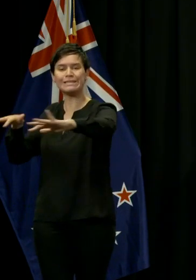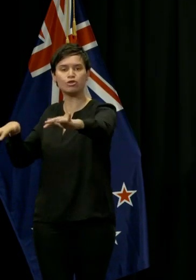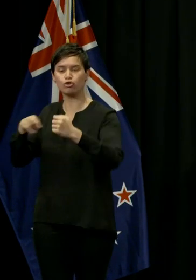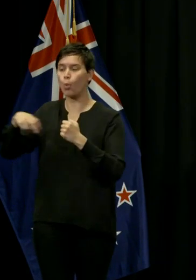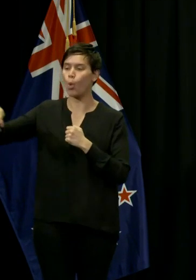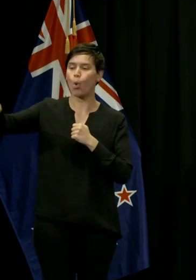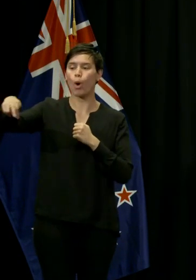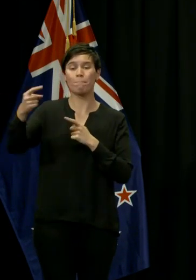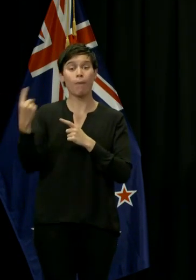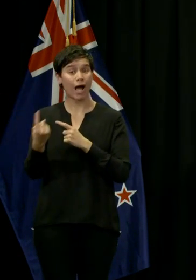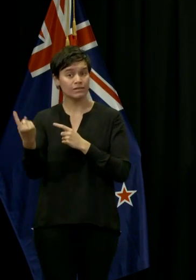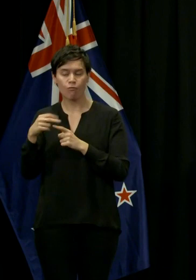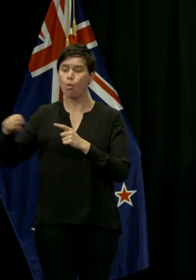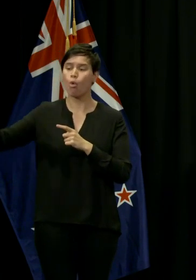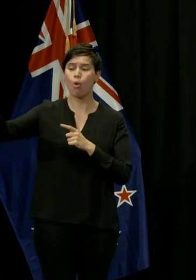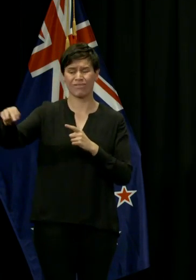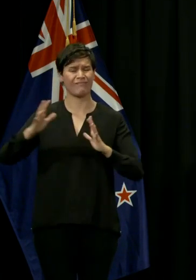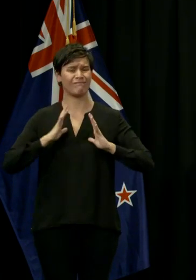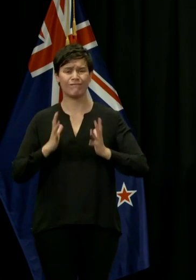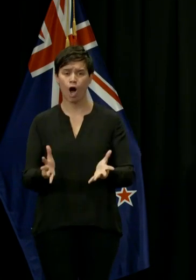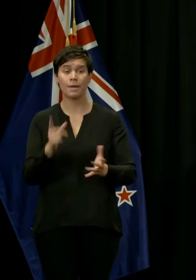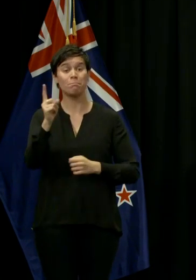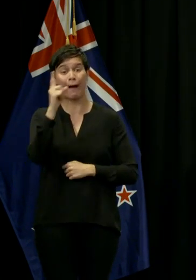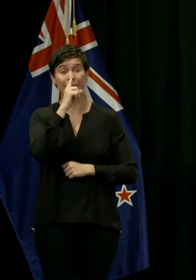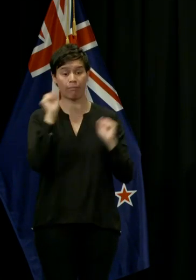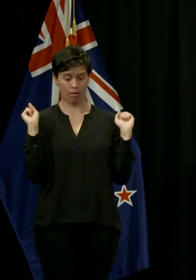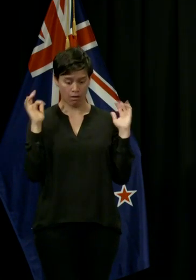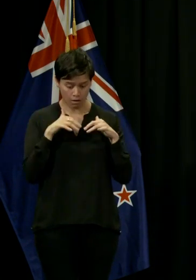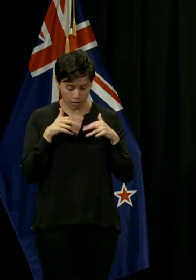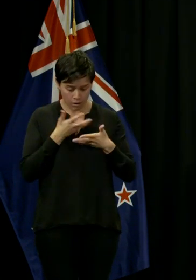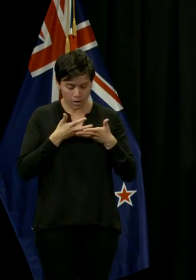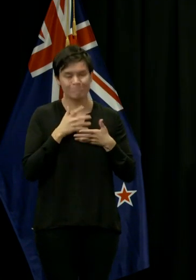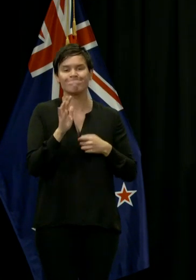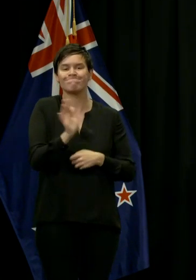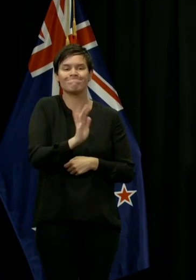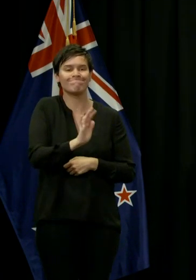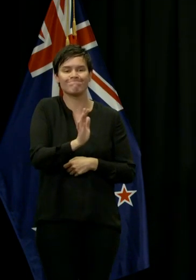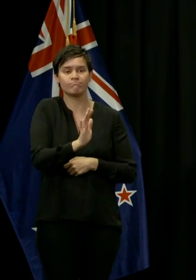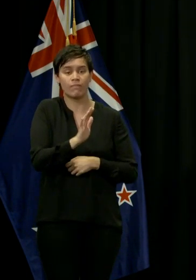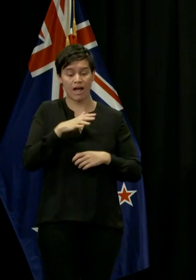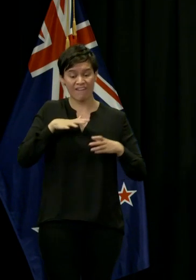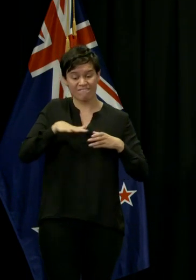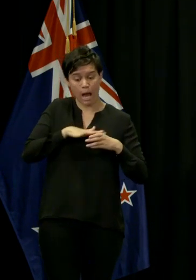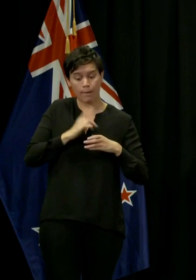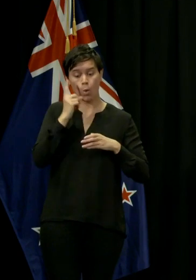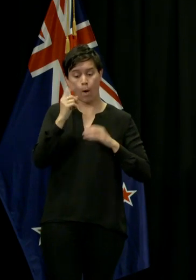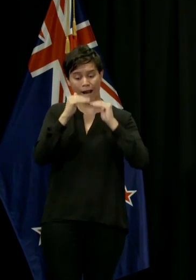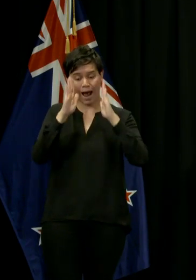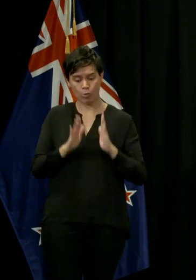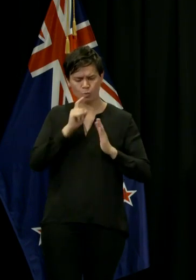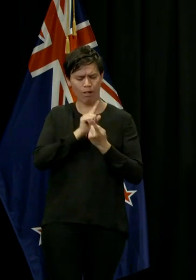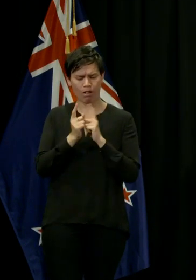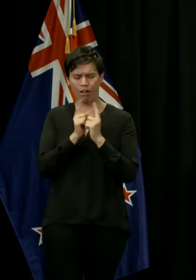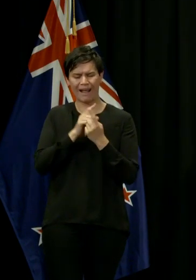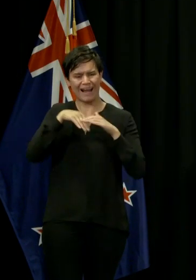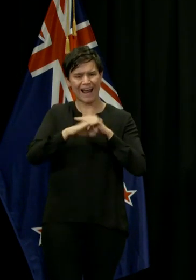local because they will be continuing to congregate just within their own family and whānau. But we are applying this across New Zealand, and